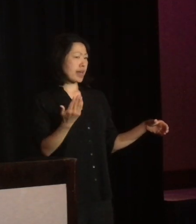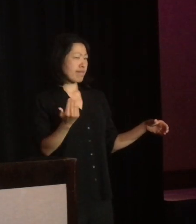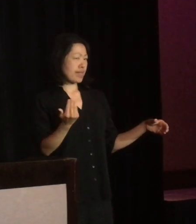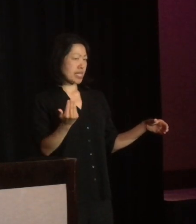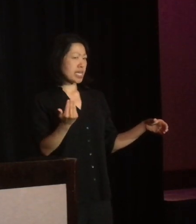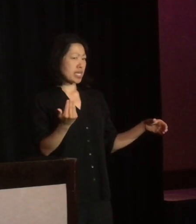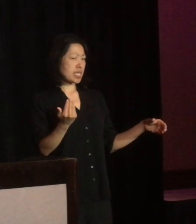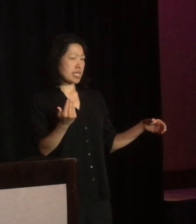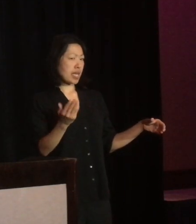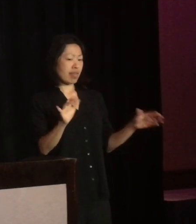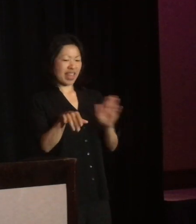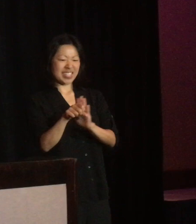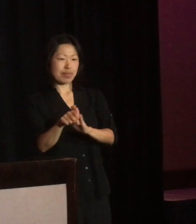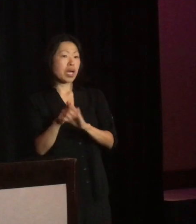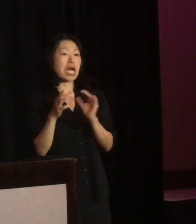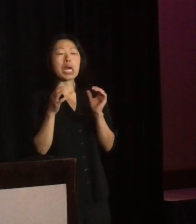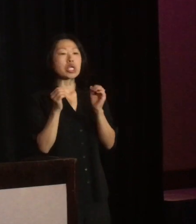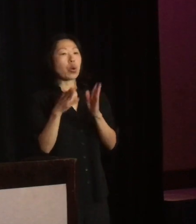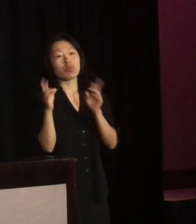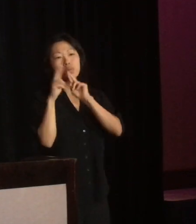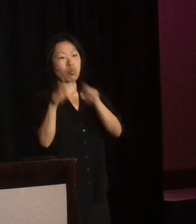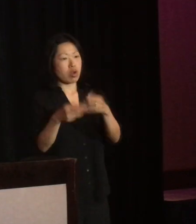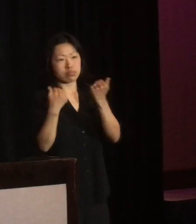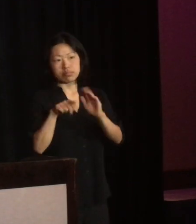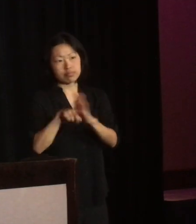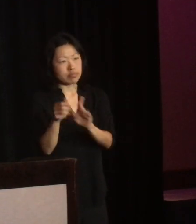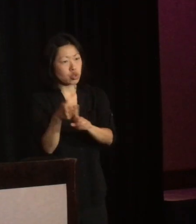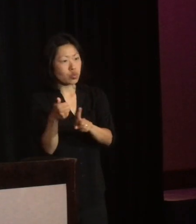that sample, and none of them reported attempting suicide.